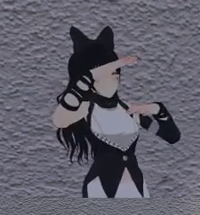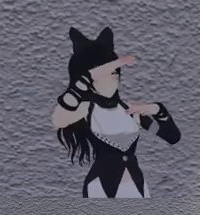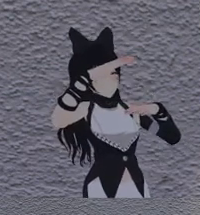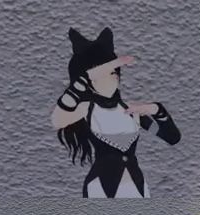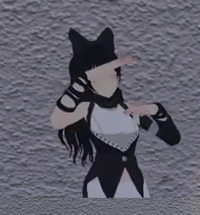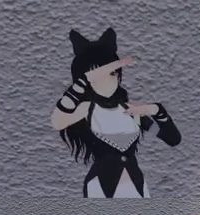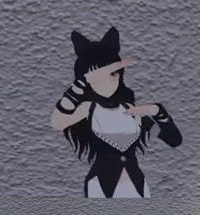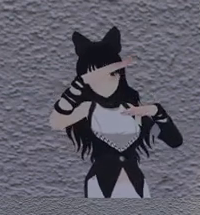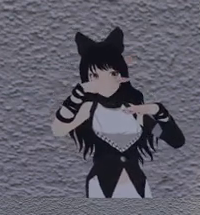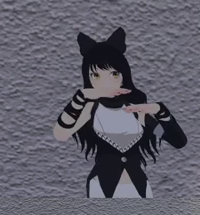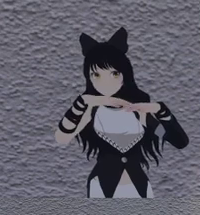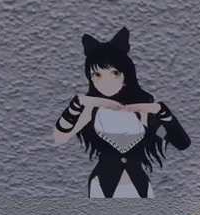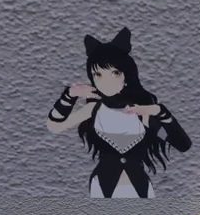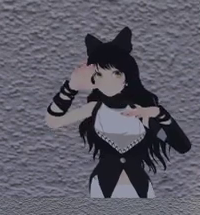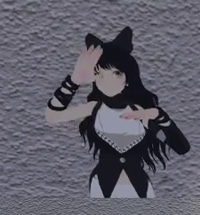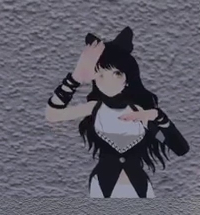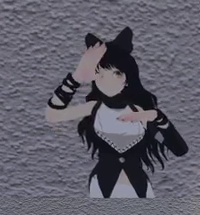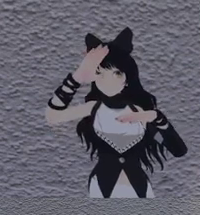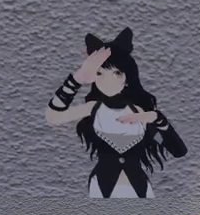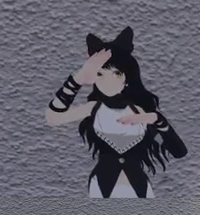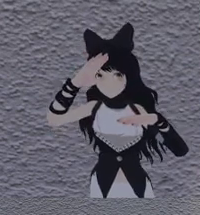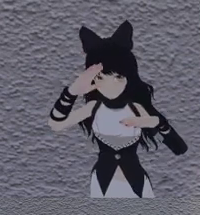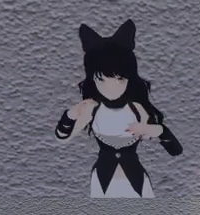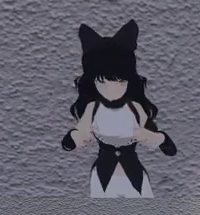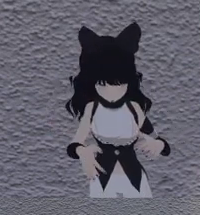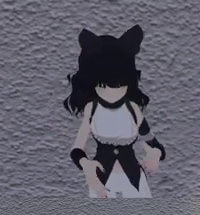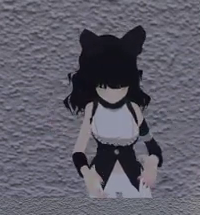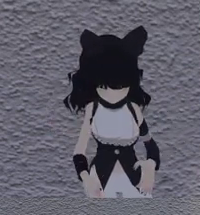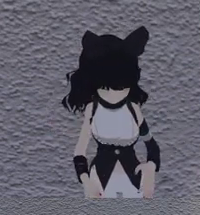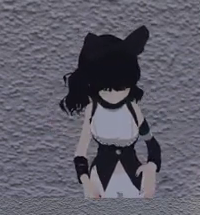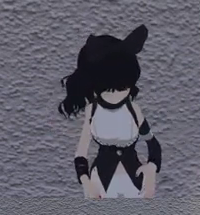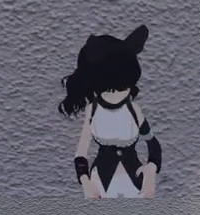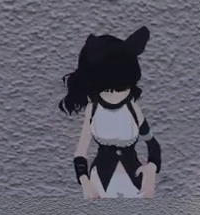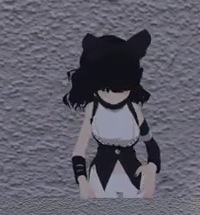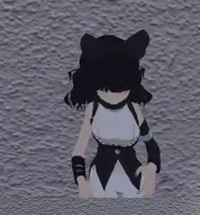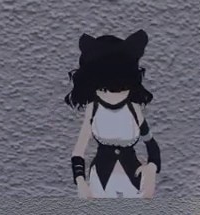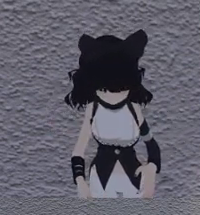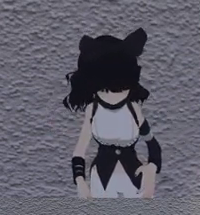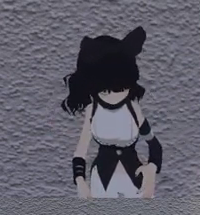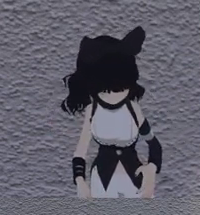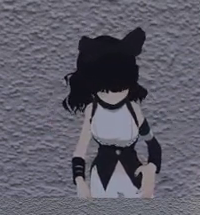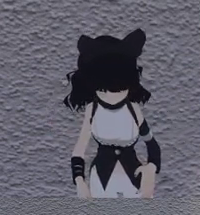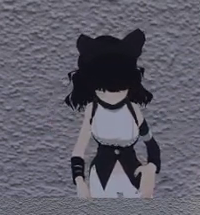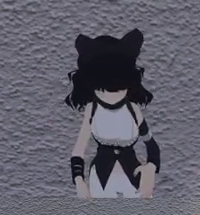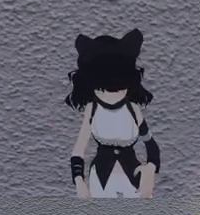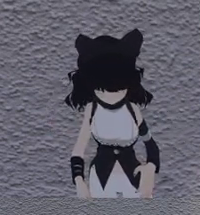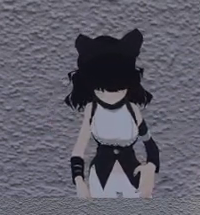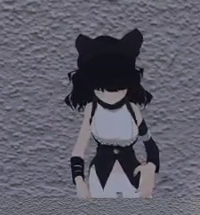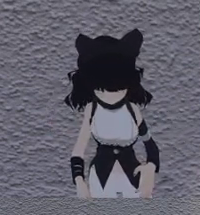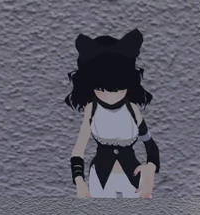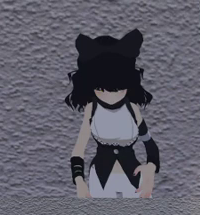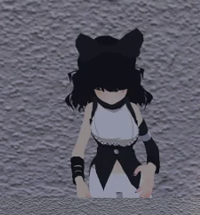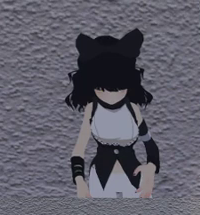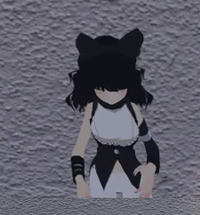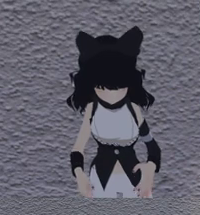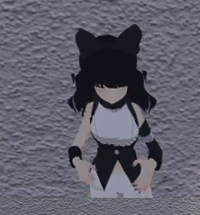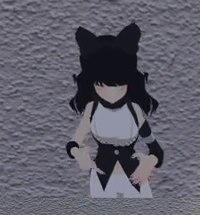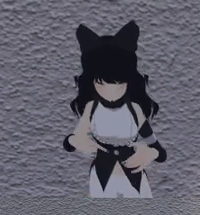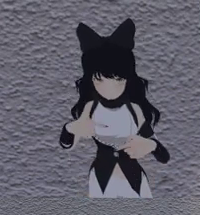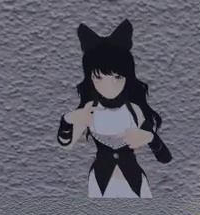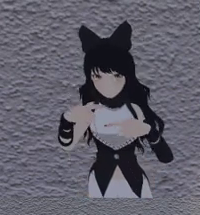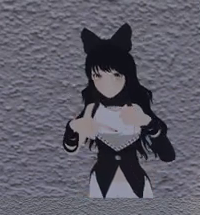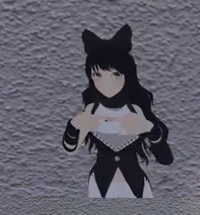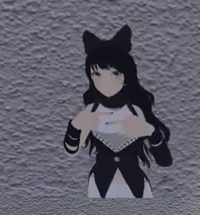Above. You're showing that plane being the normal thing and showing going above it.